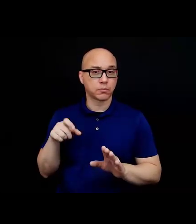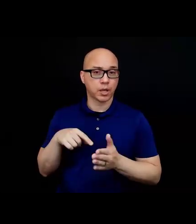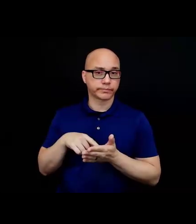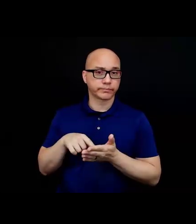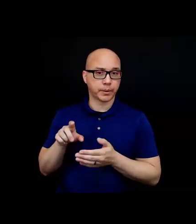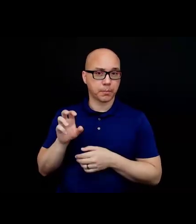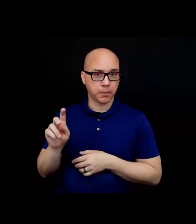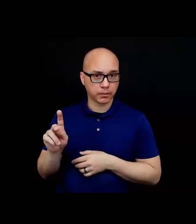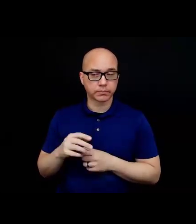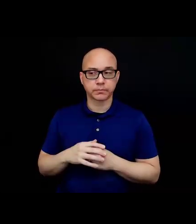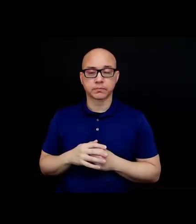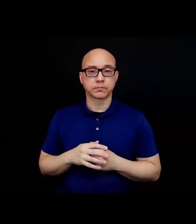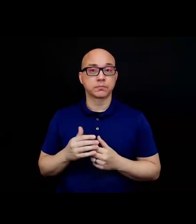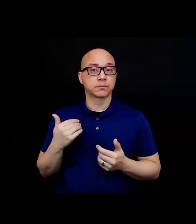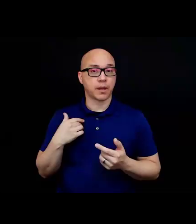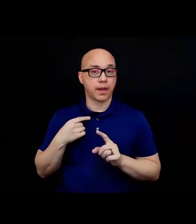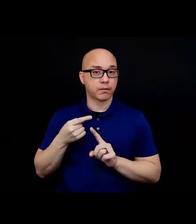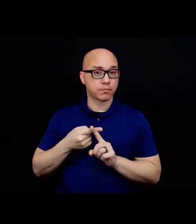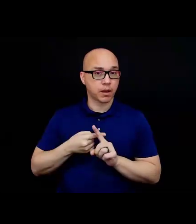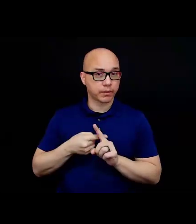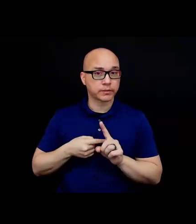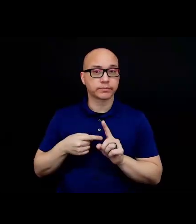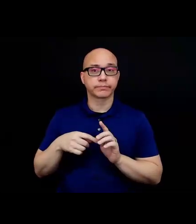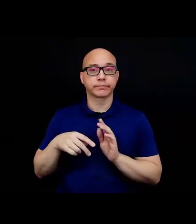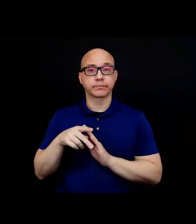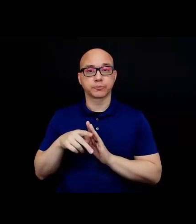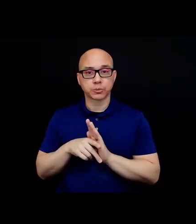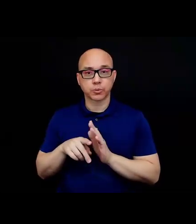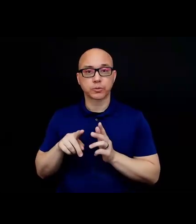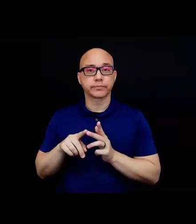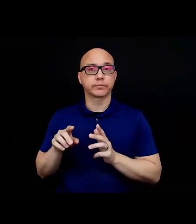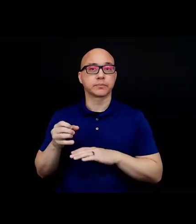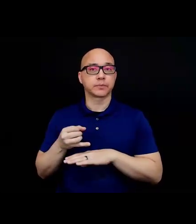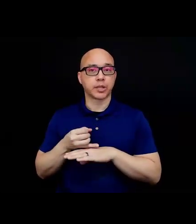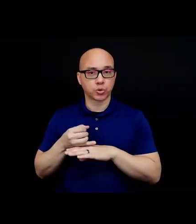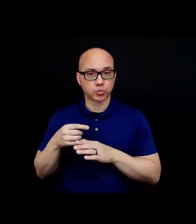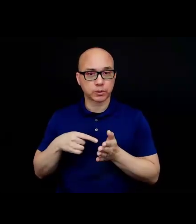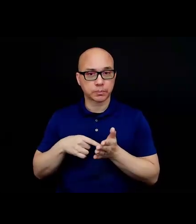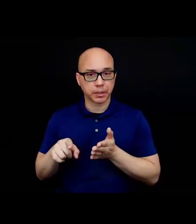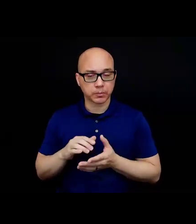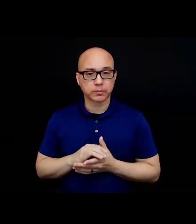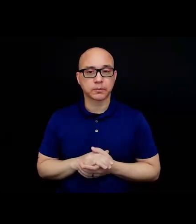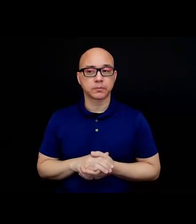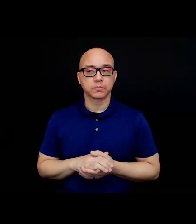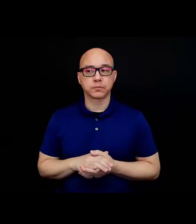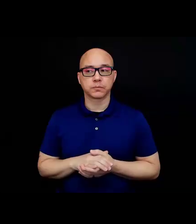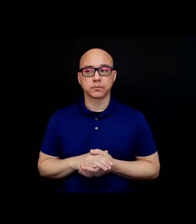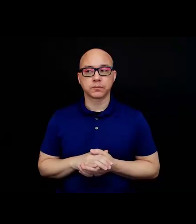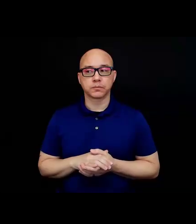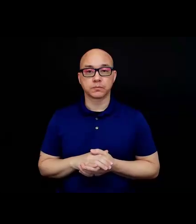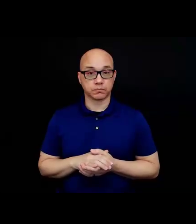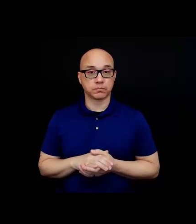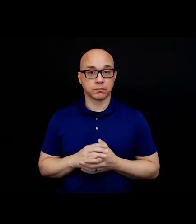There's monthly principal and interest payments that need to be made. Now, there are what's called